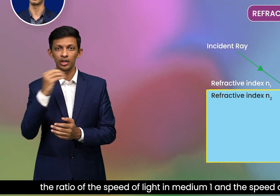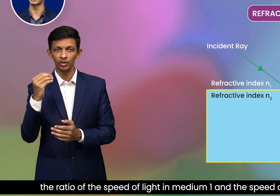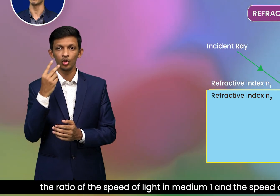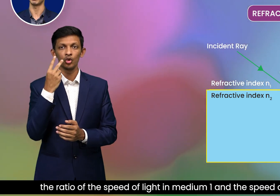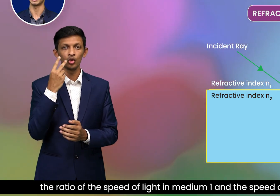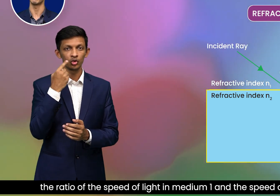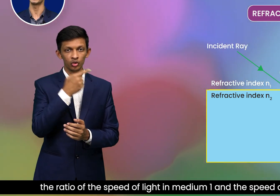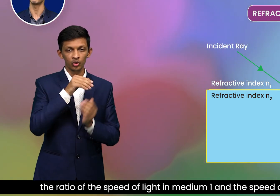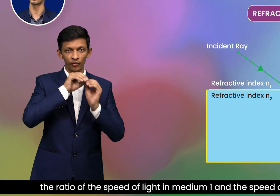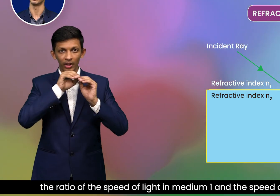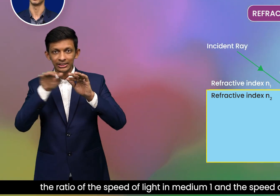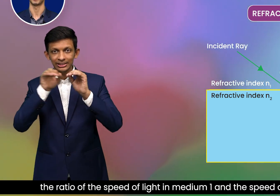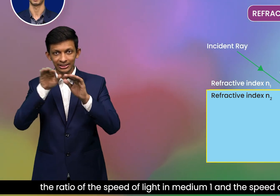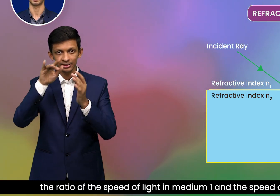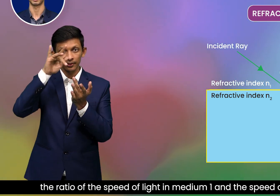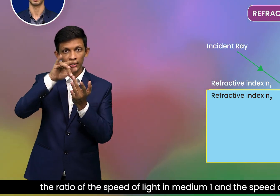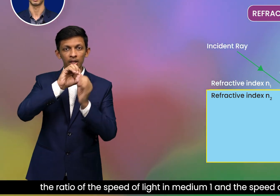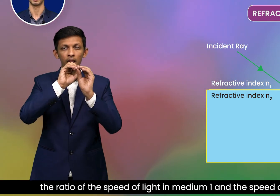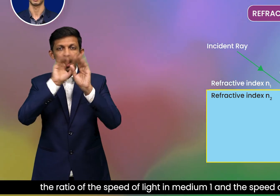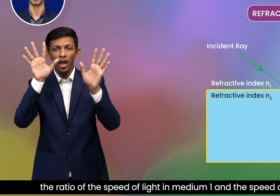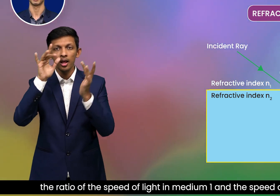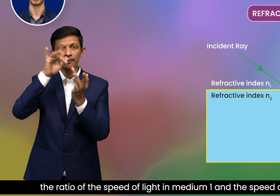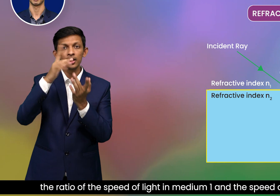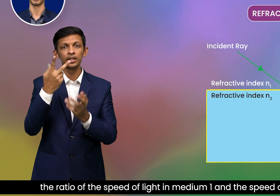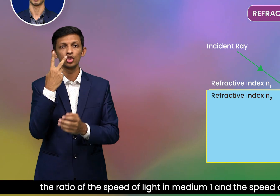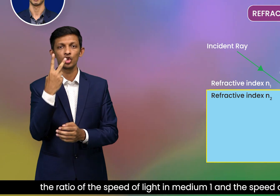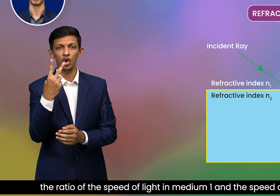and the speed of light in medium 2.